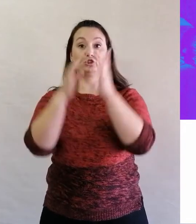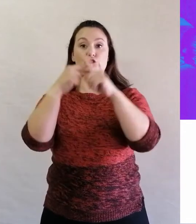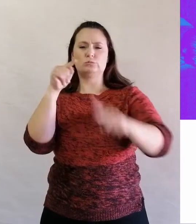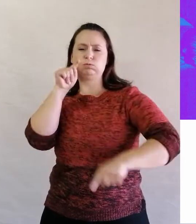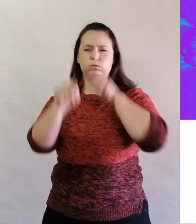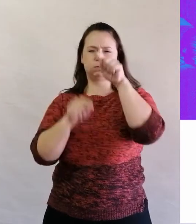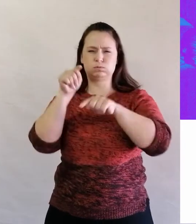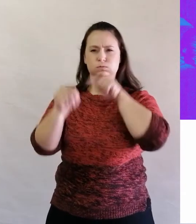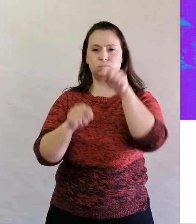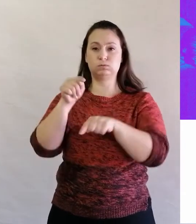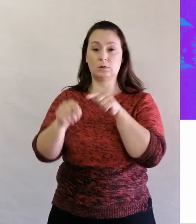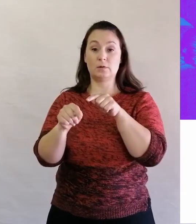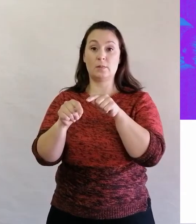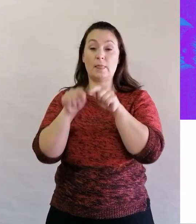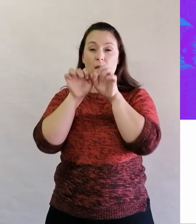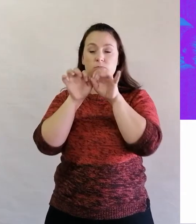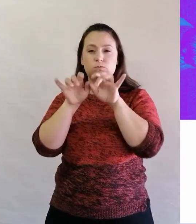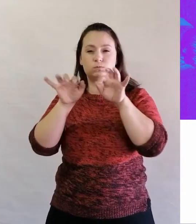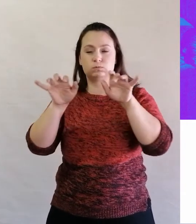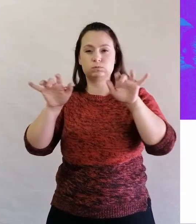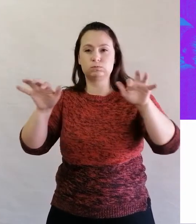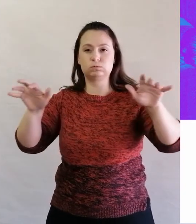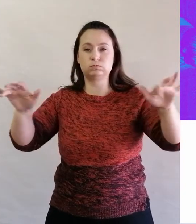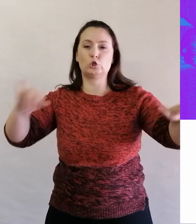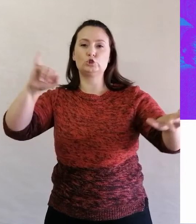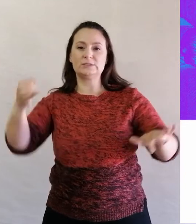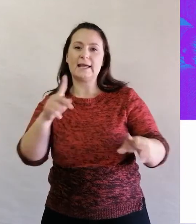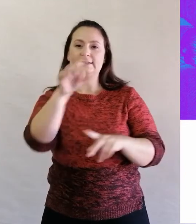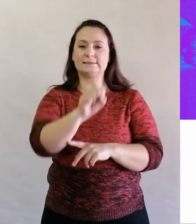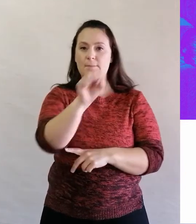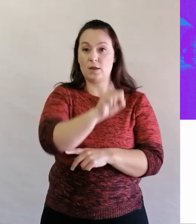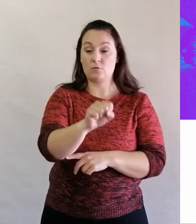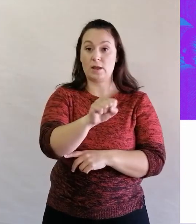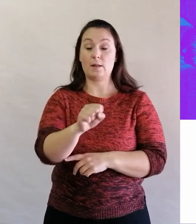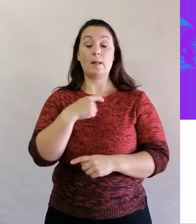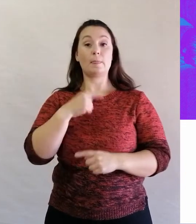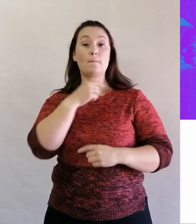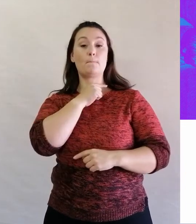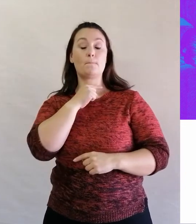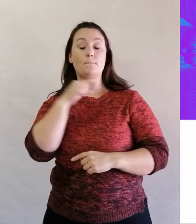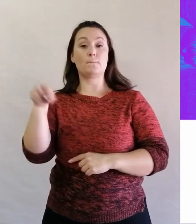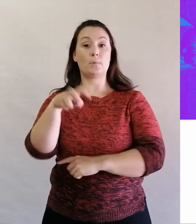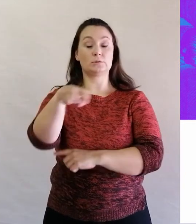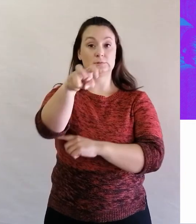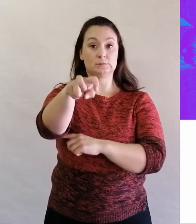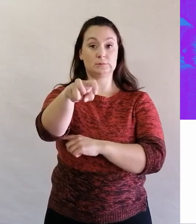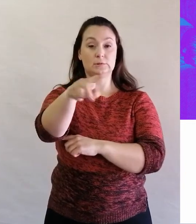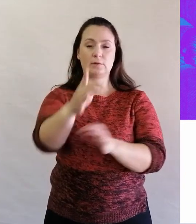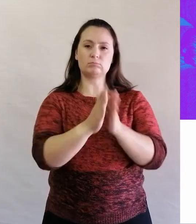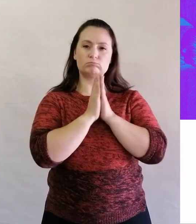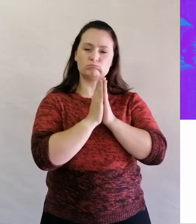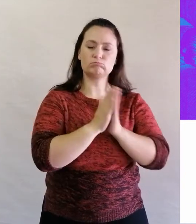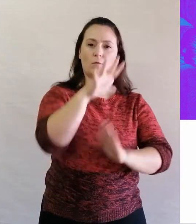Jerusalem. And they were all scattered throughout the regions of Judea and Samaria, except the apostles. Devout men buried Stephen and